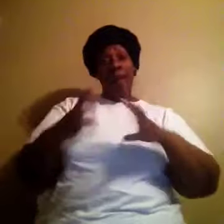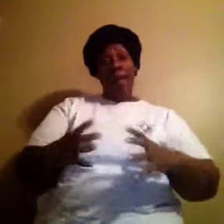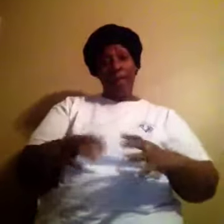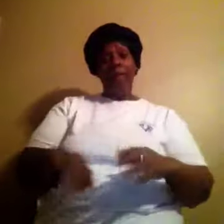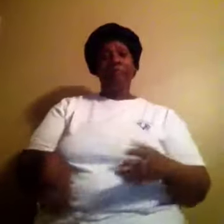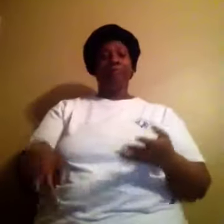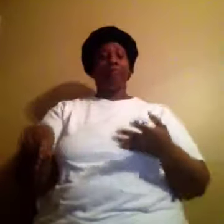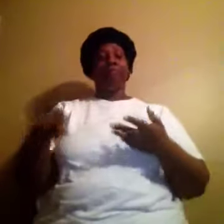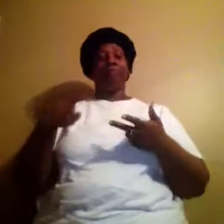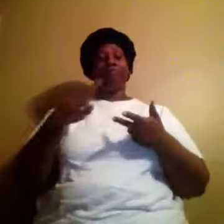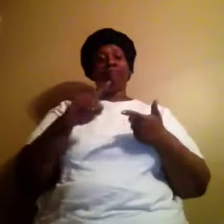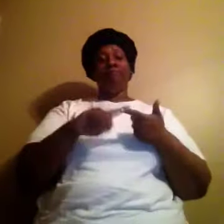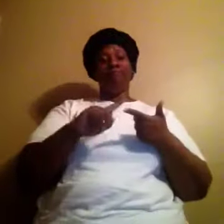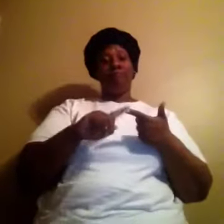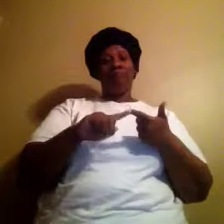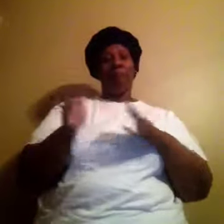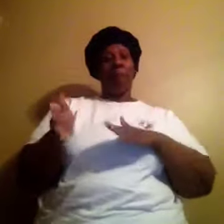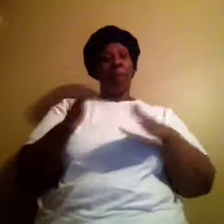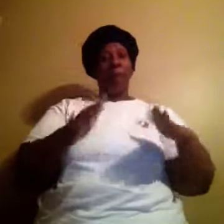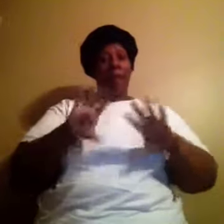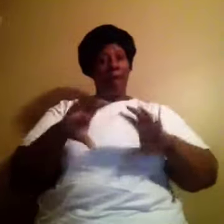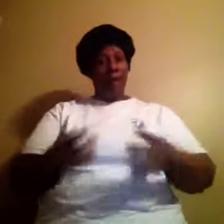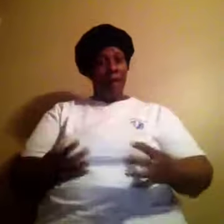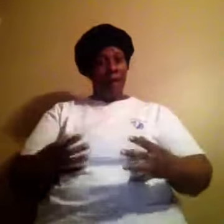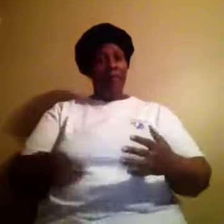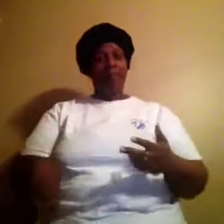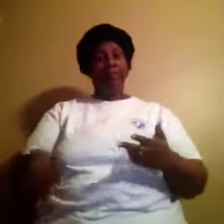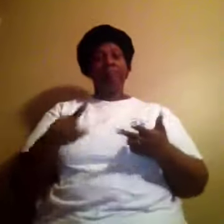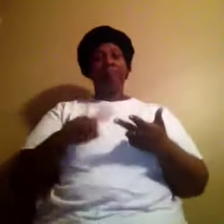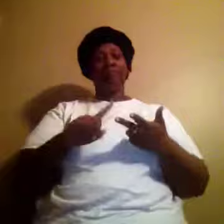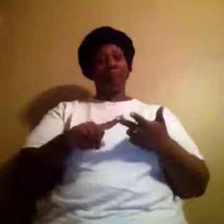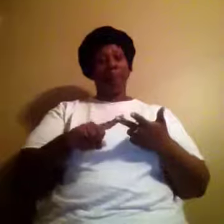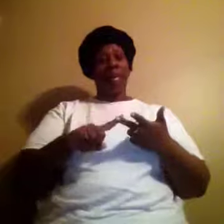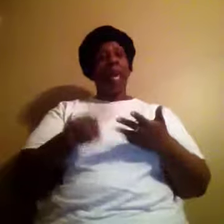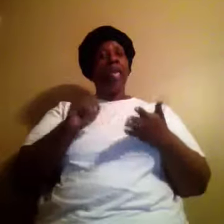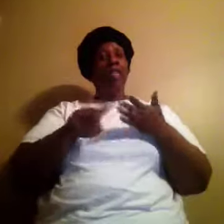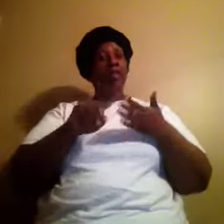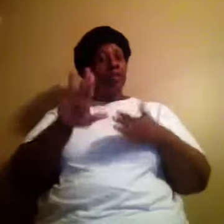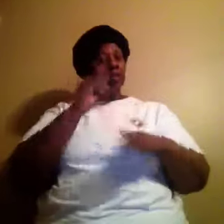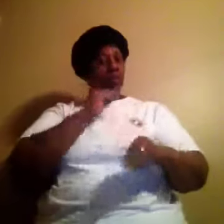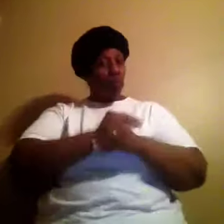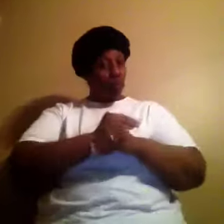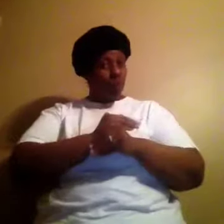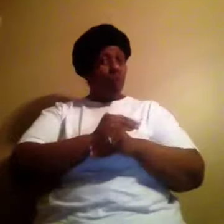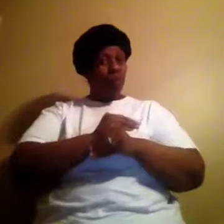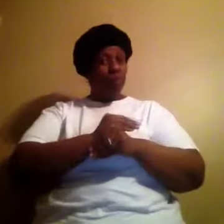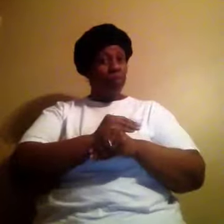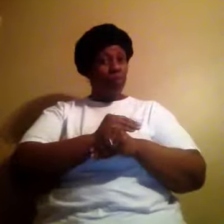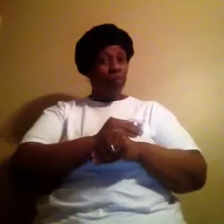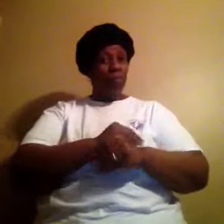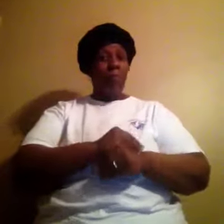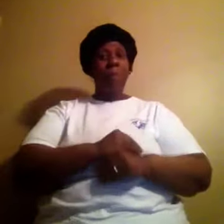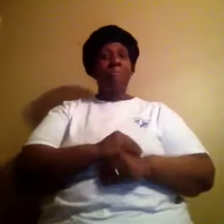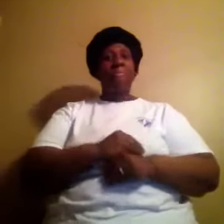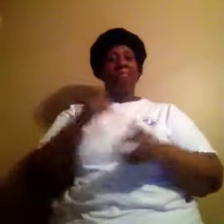I prepare the class. I correct your homework. Those are 3 kinds of